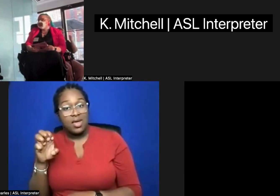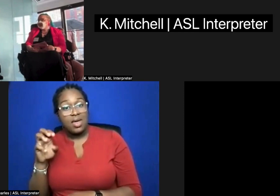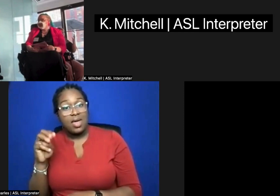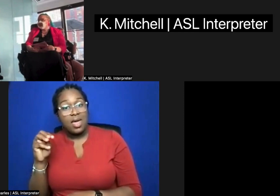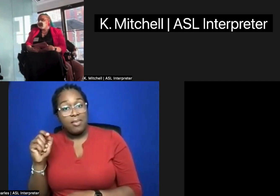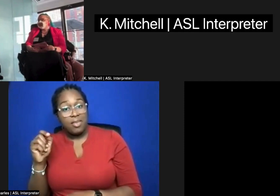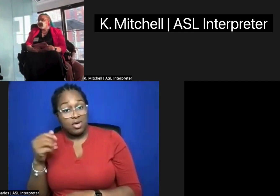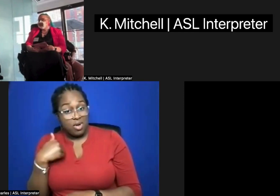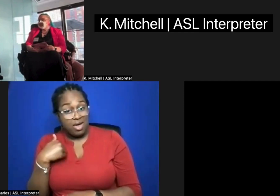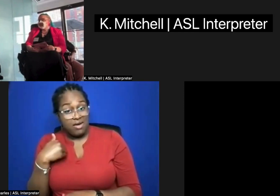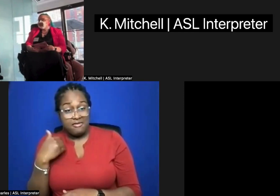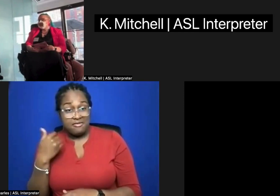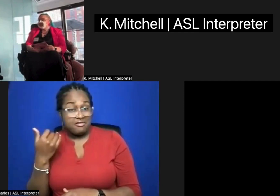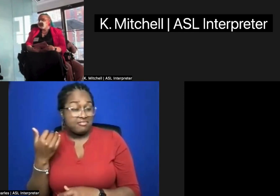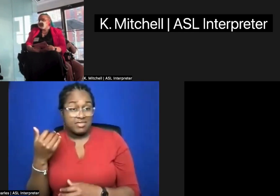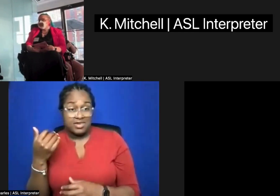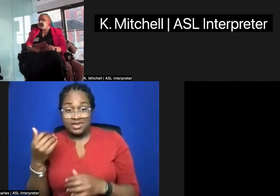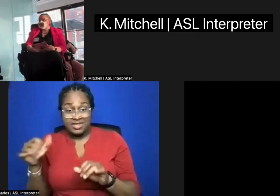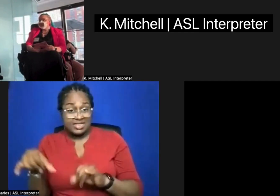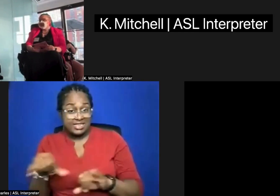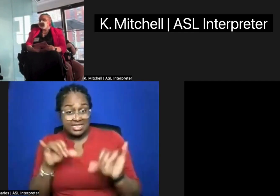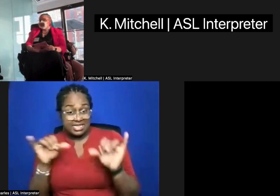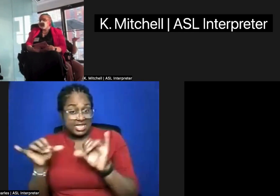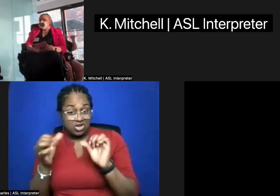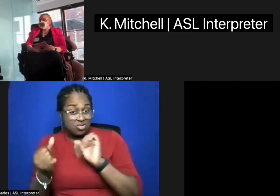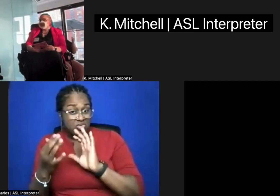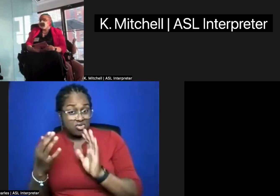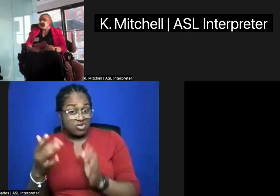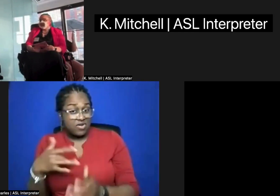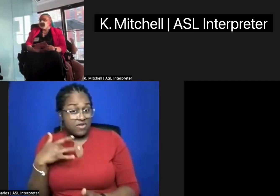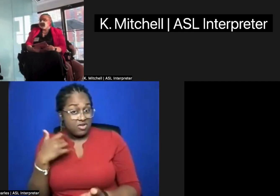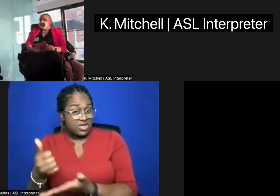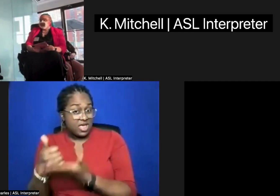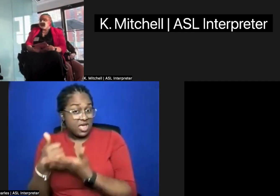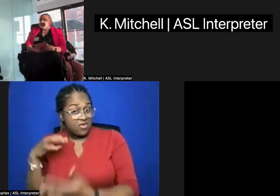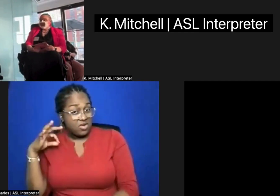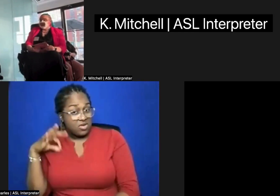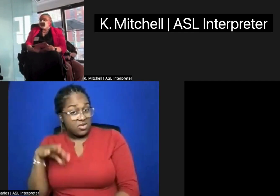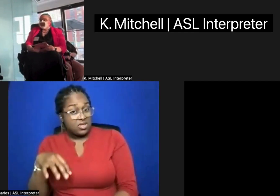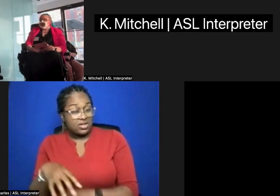through it a few times, that you thought was most helpful?